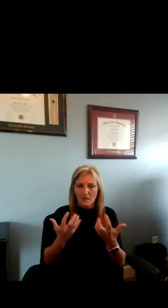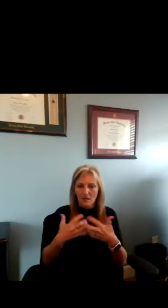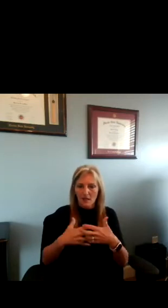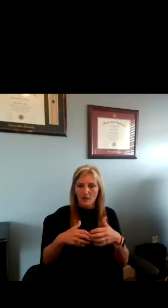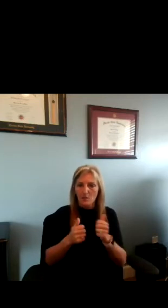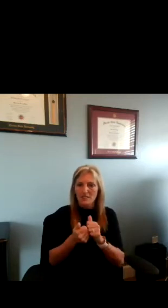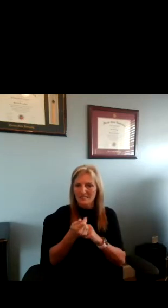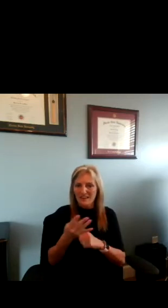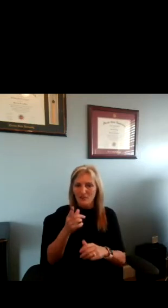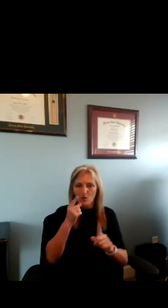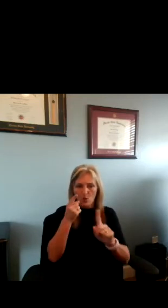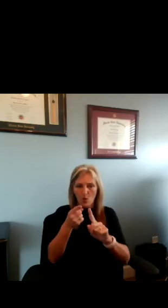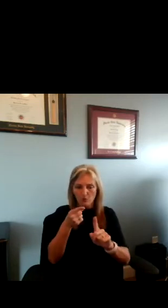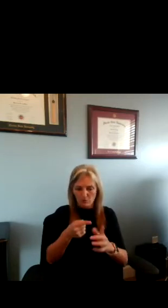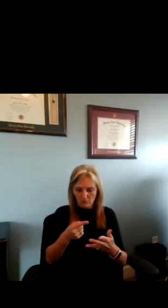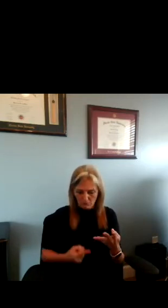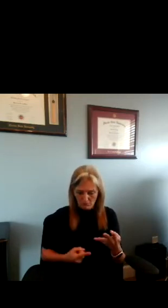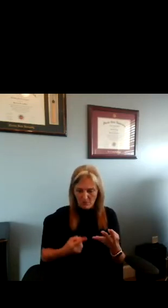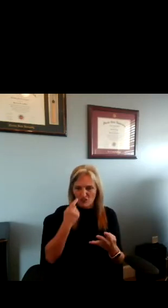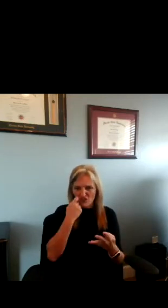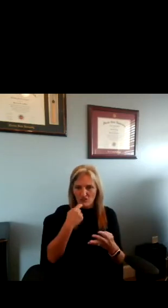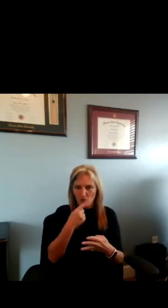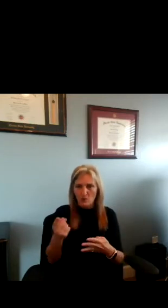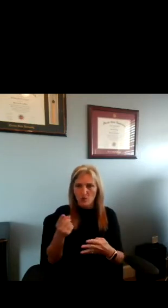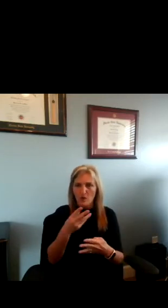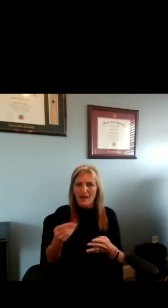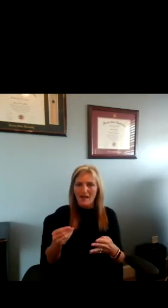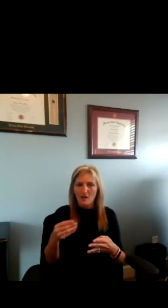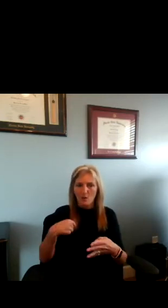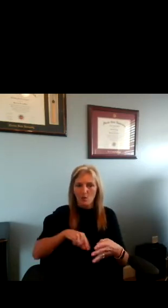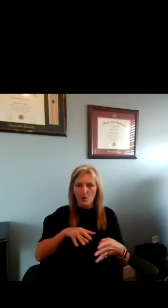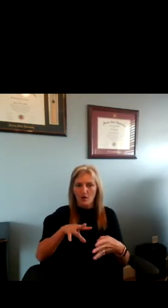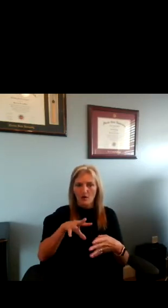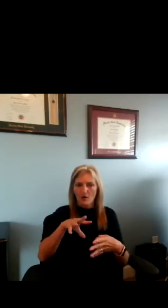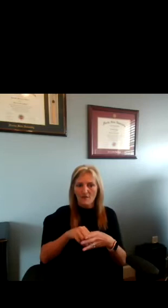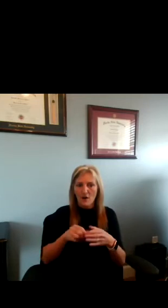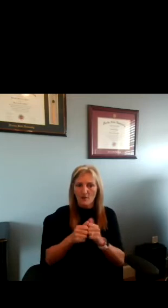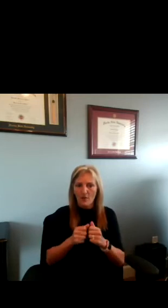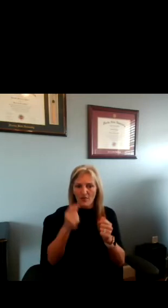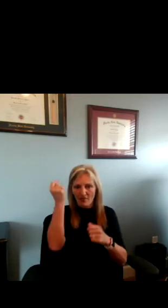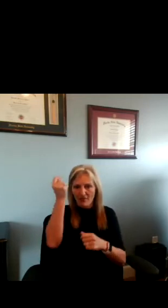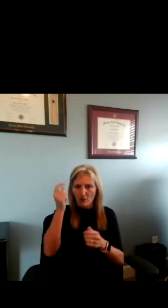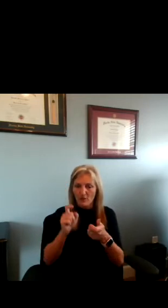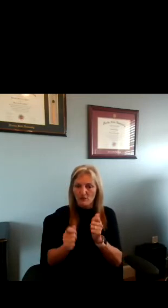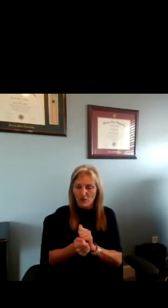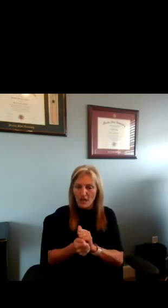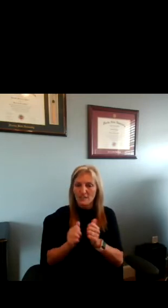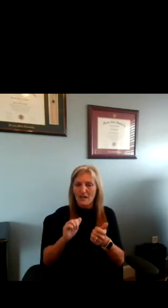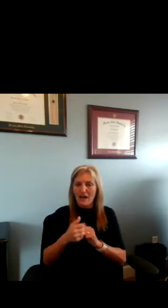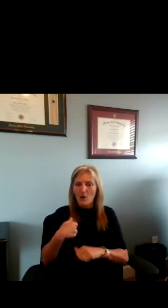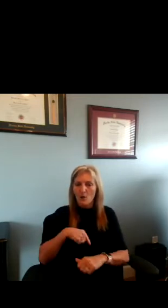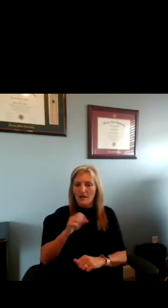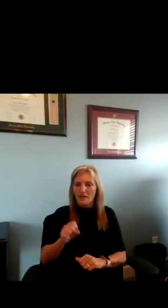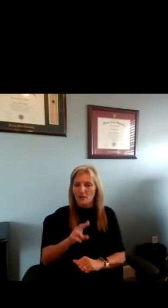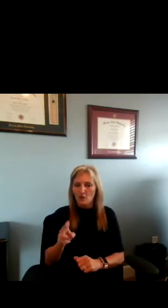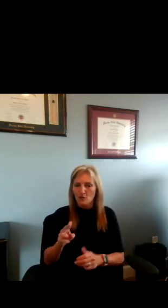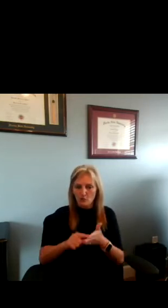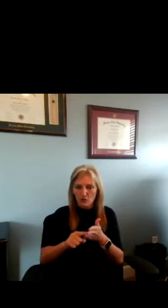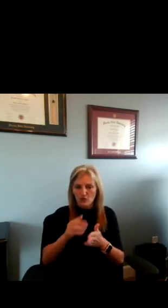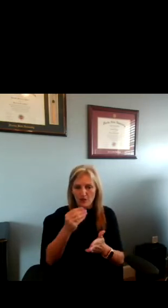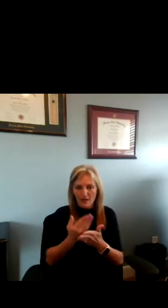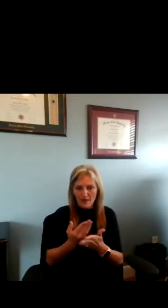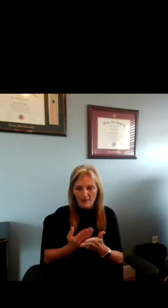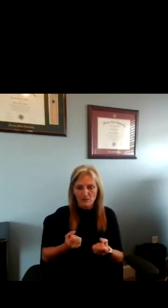mentioned. And we're keenly interested in this broader project's theory of change, which is how we can use research and evidence to